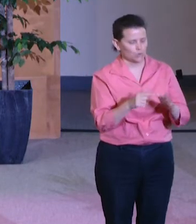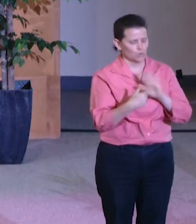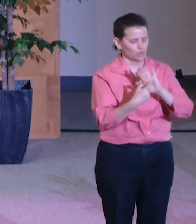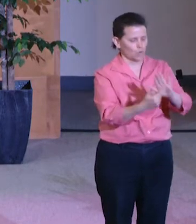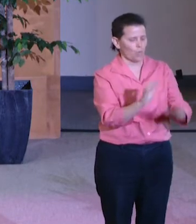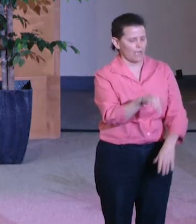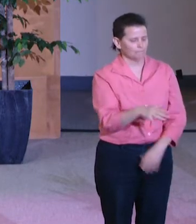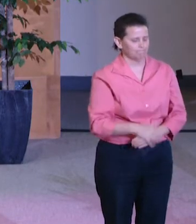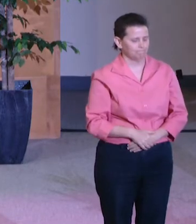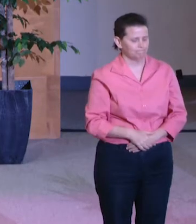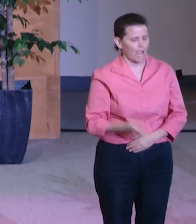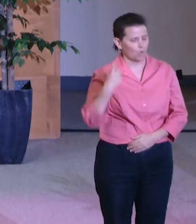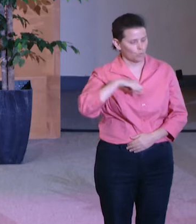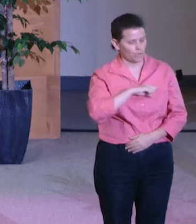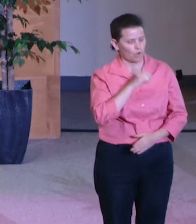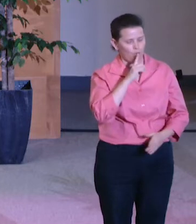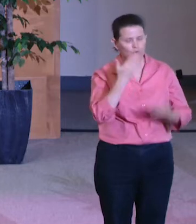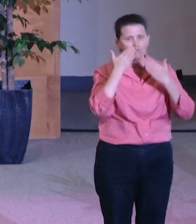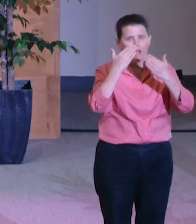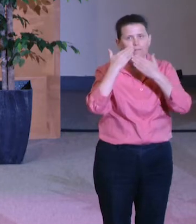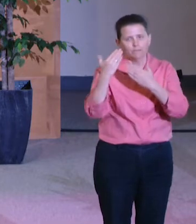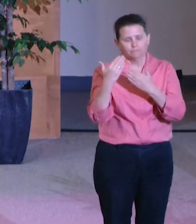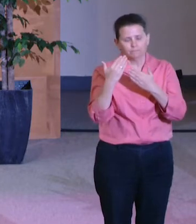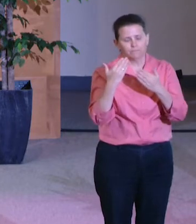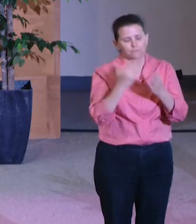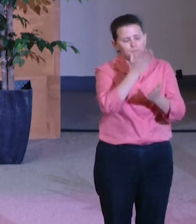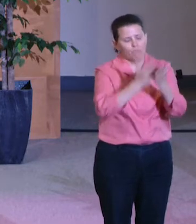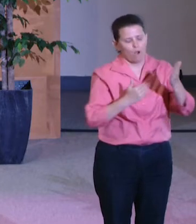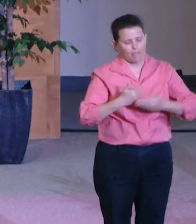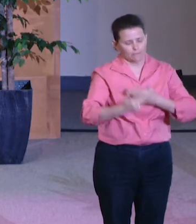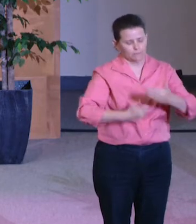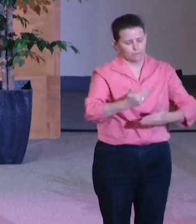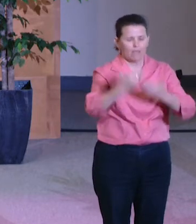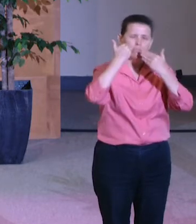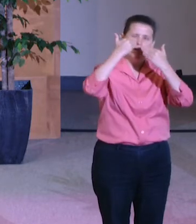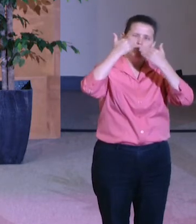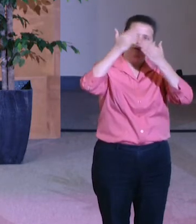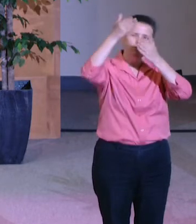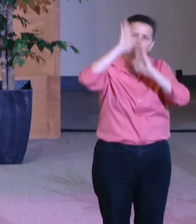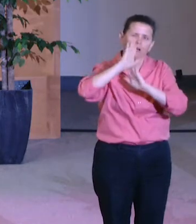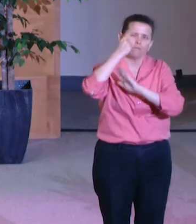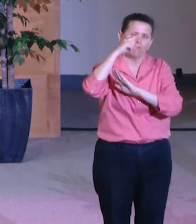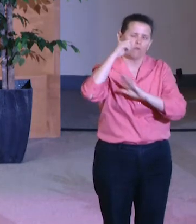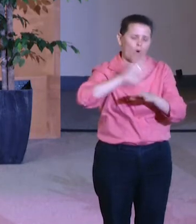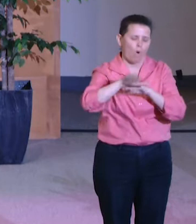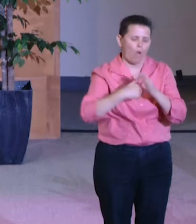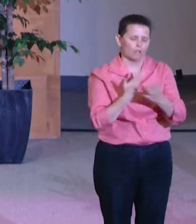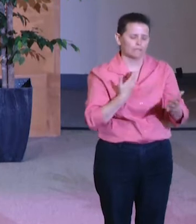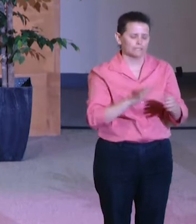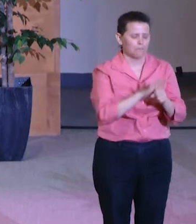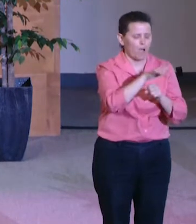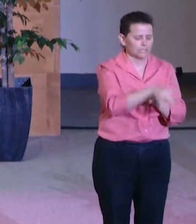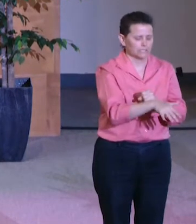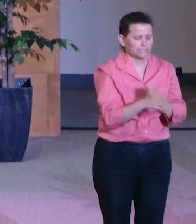be part of this process. And so we say thank you, thank you, thank you, God, for all of your abundance, for all of your prosperity.